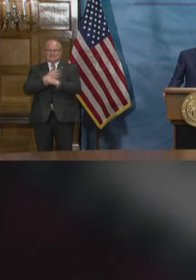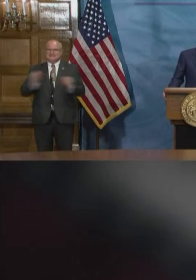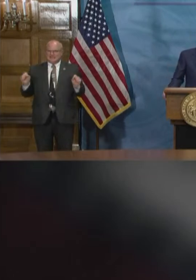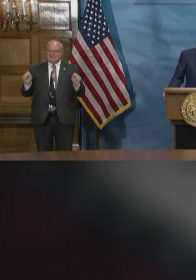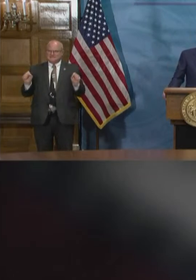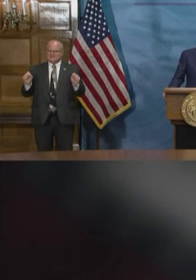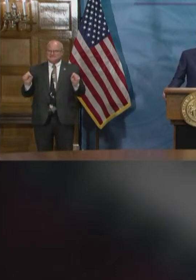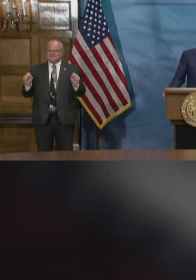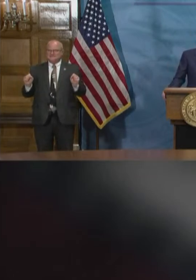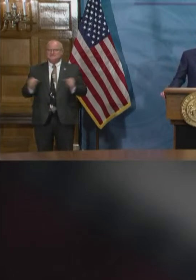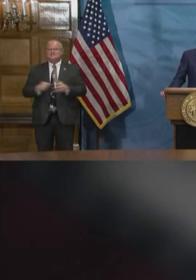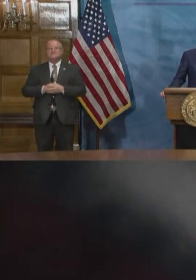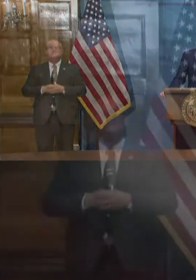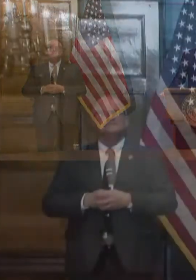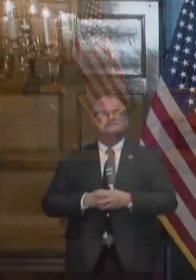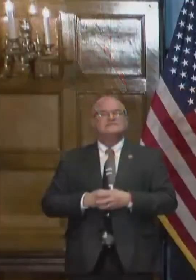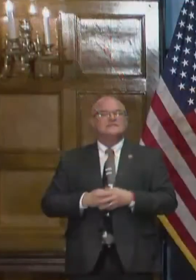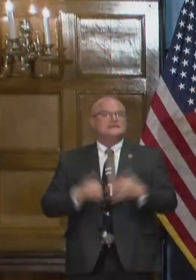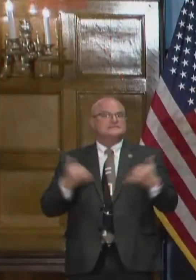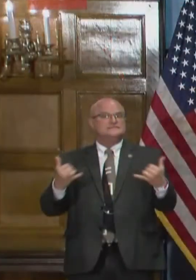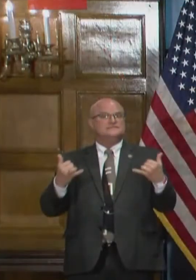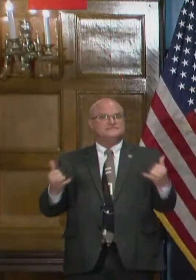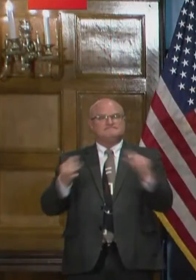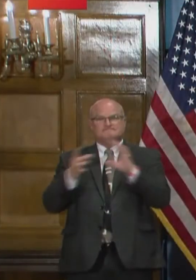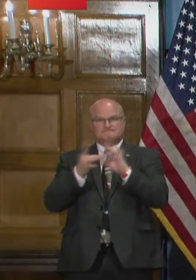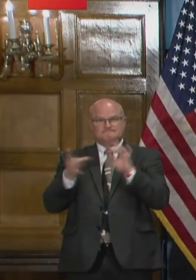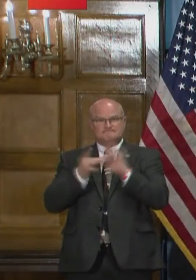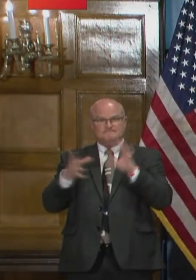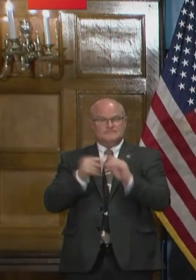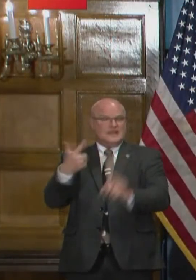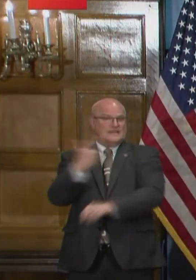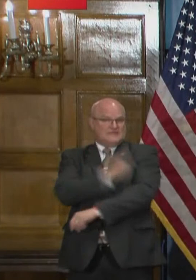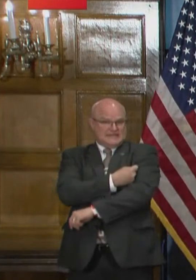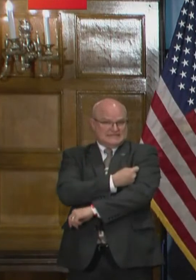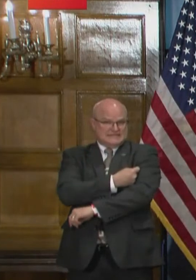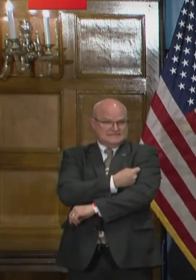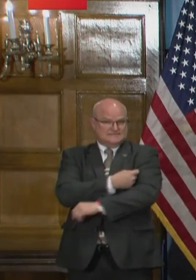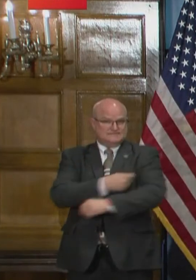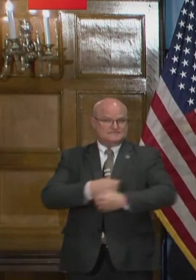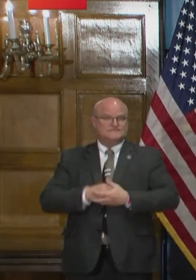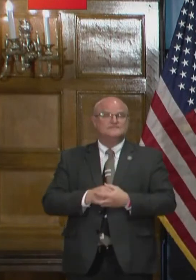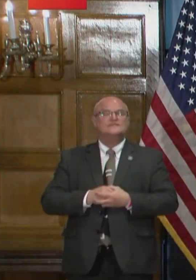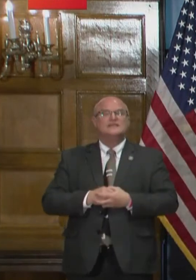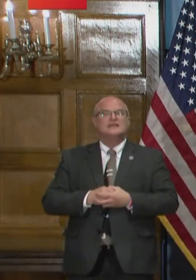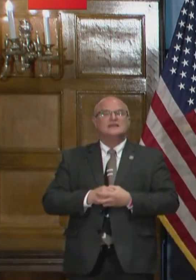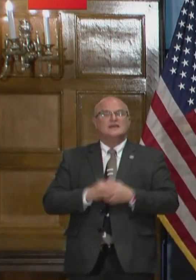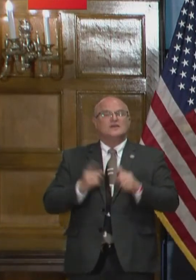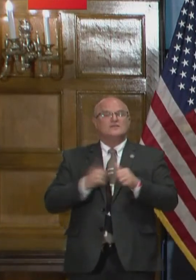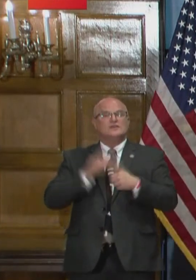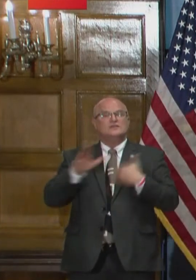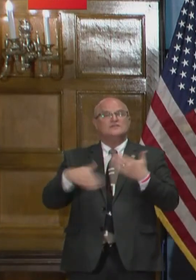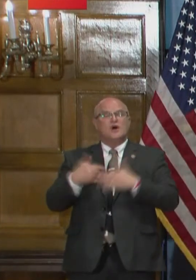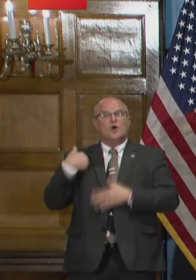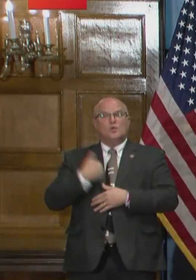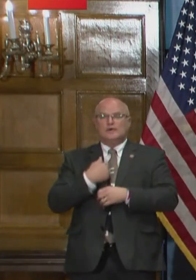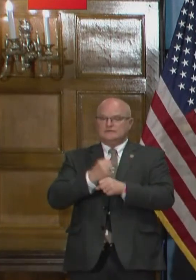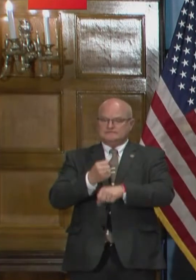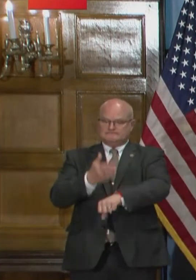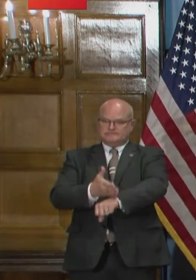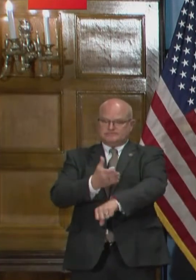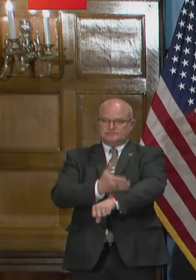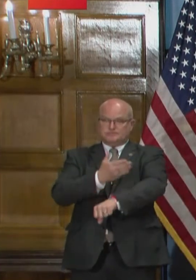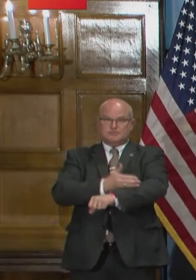safe. Let me make some points in reference to the vaccine. First of all, we are making progress